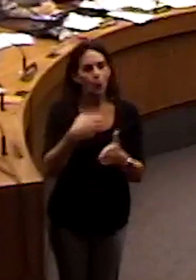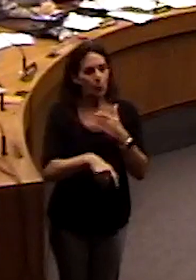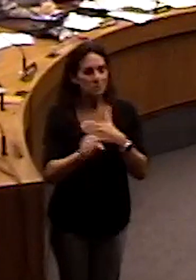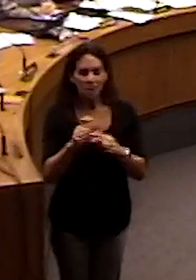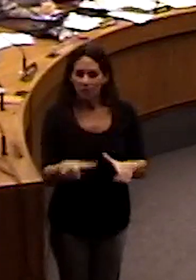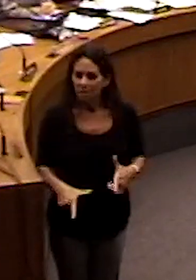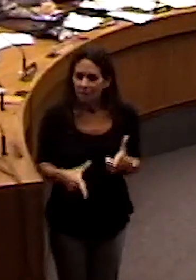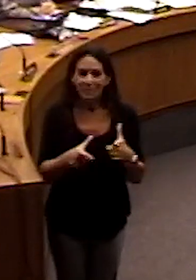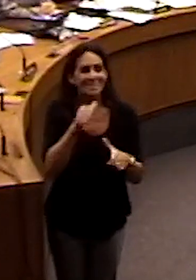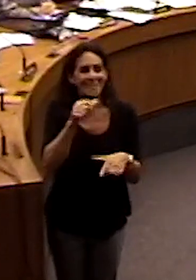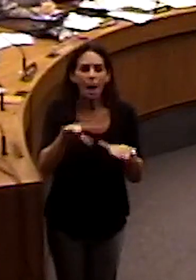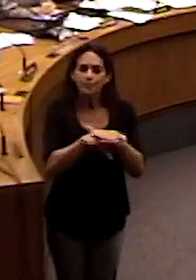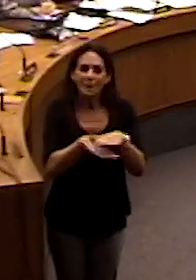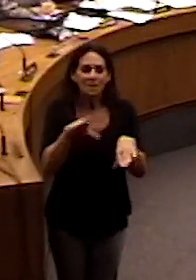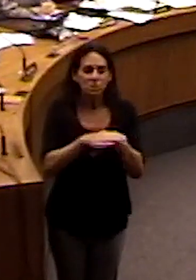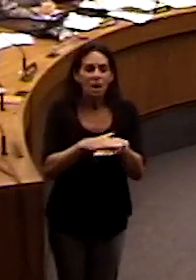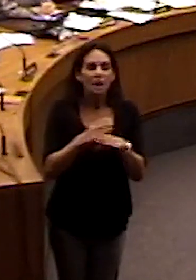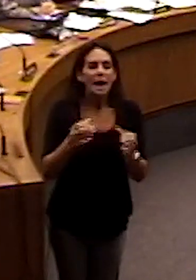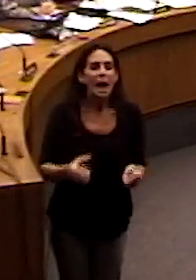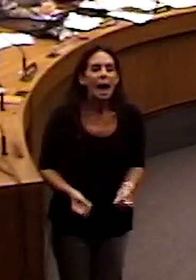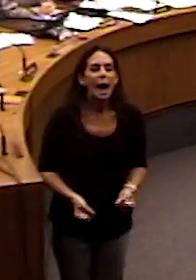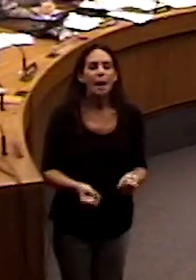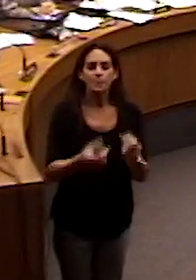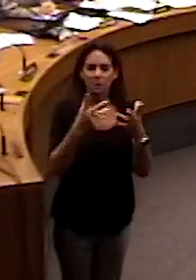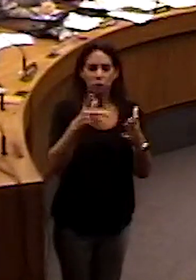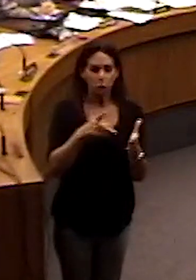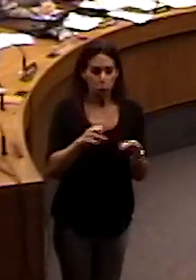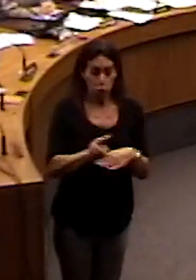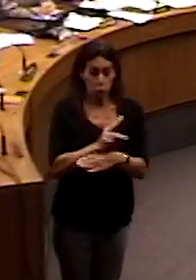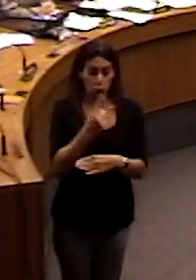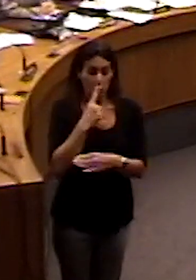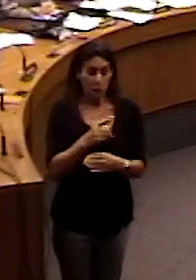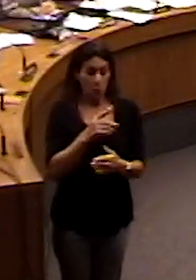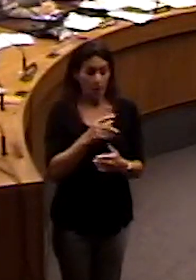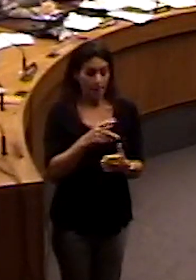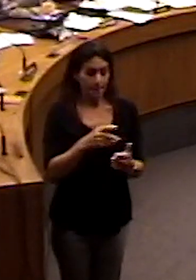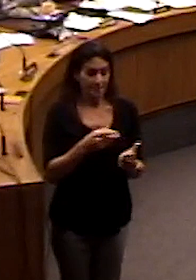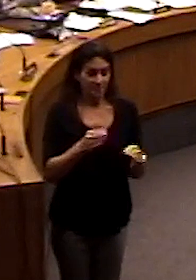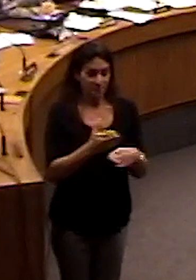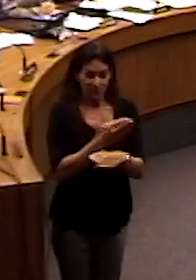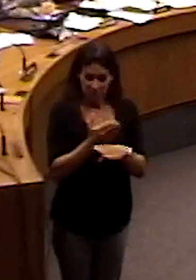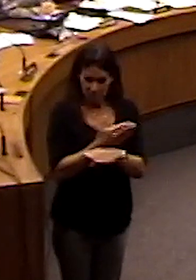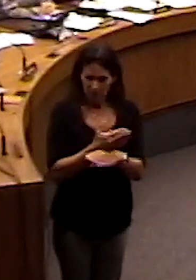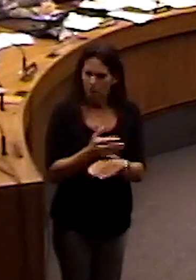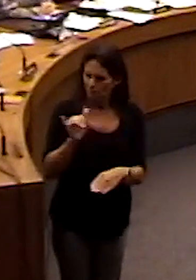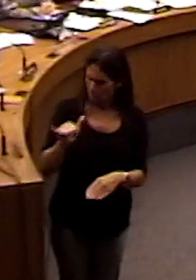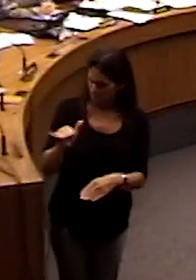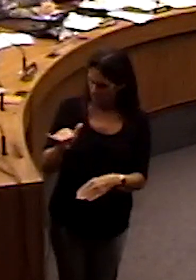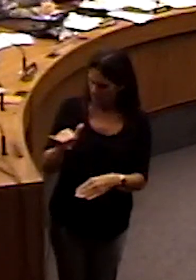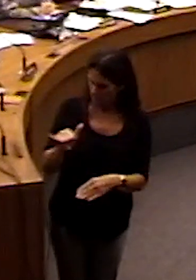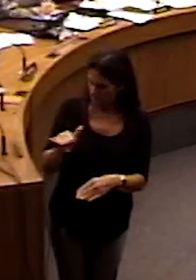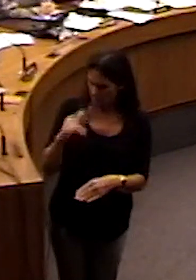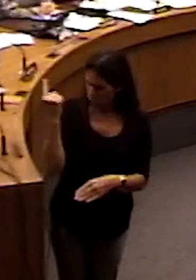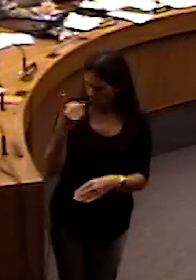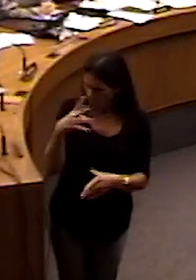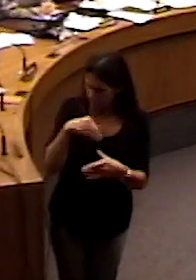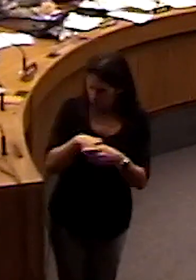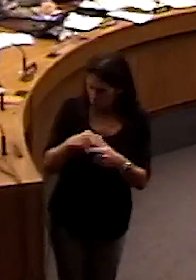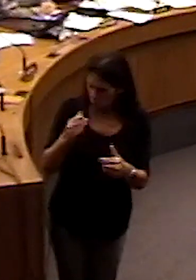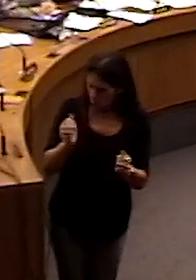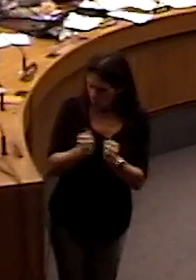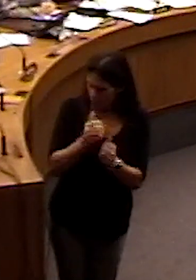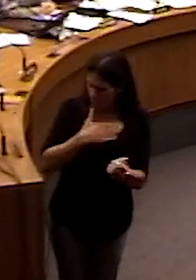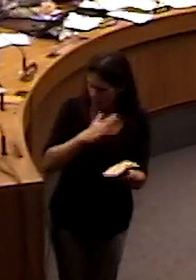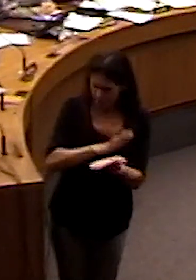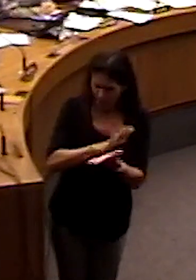based upon the dollars and cents that they are spending on the park. Well, then how come that's always included in with the